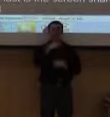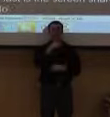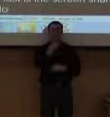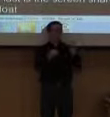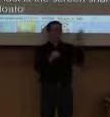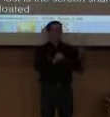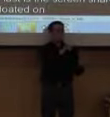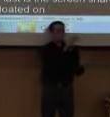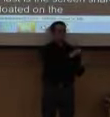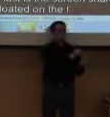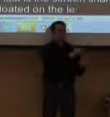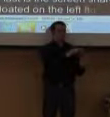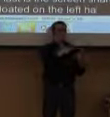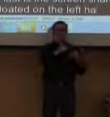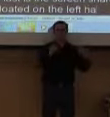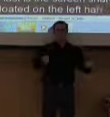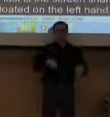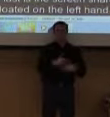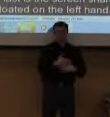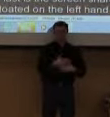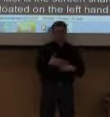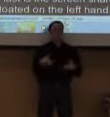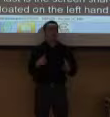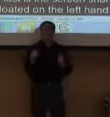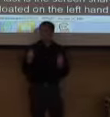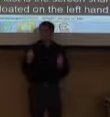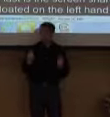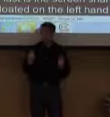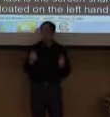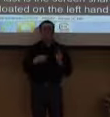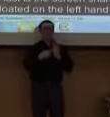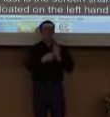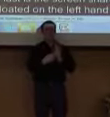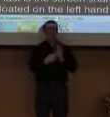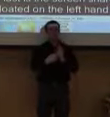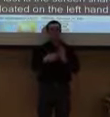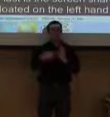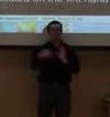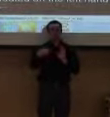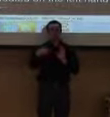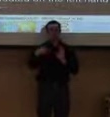Hangout. What it allows you to do is show your other,